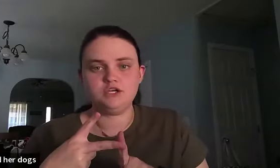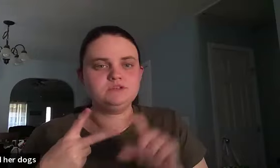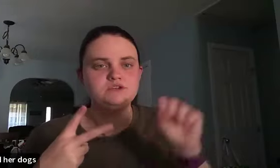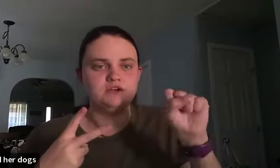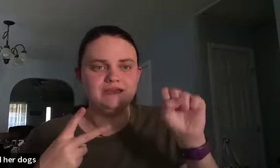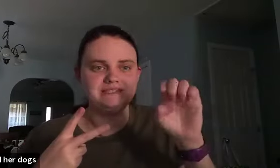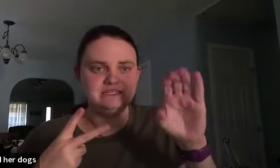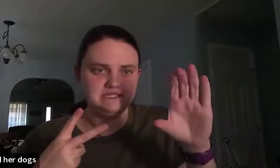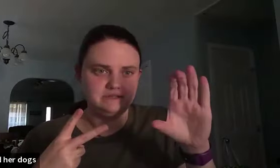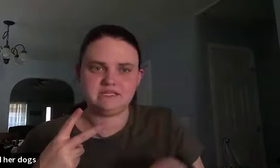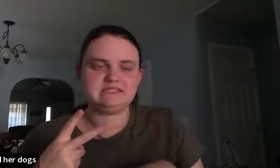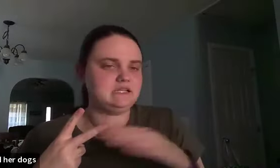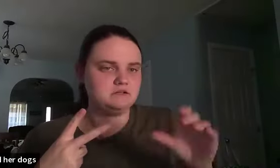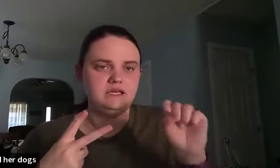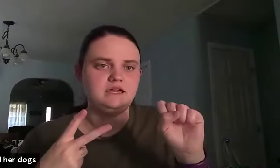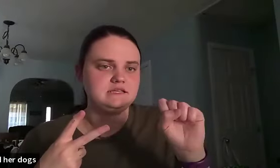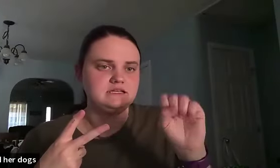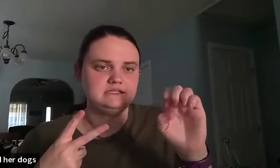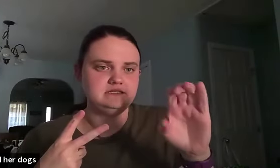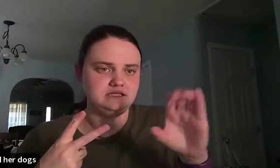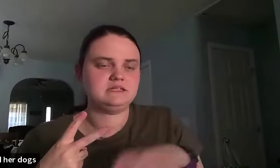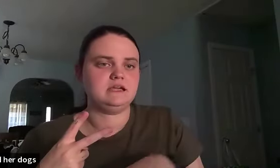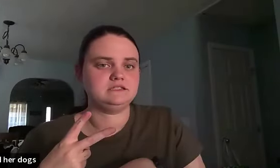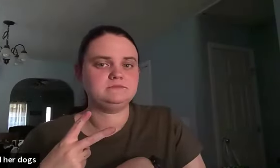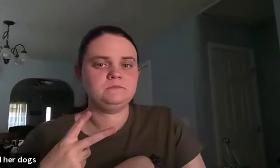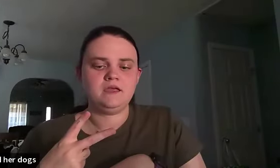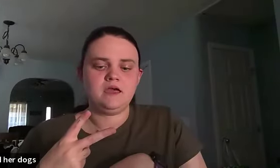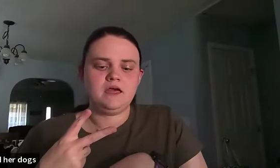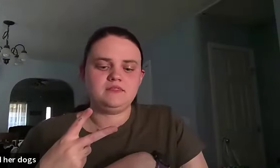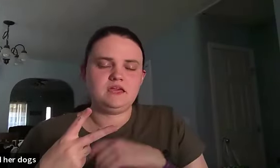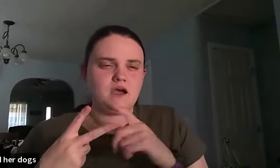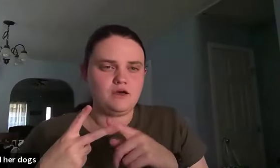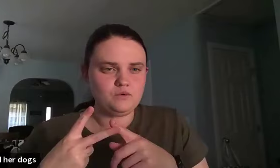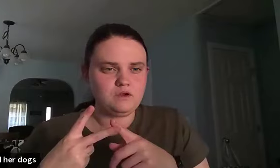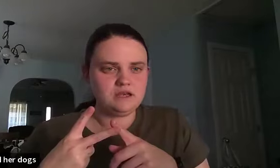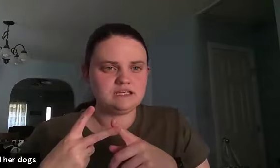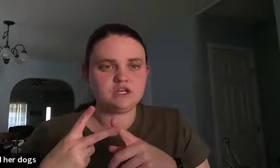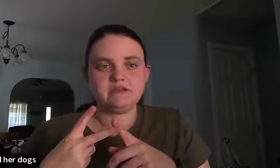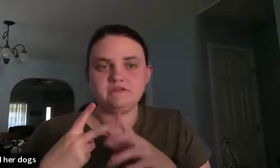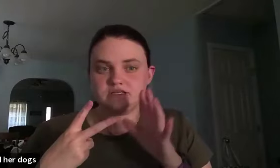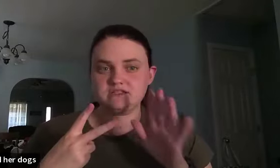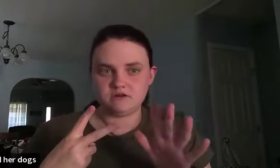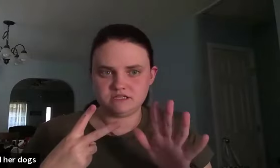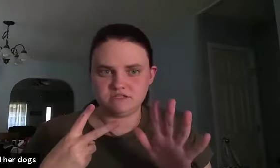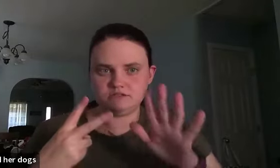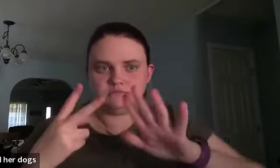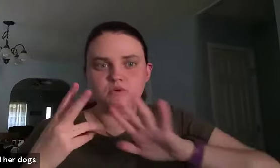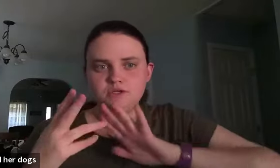all you would do is go SEC. That's literally it, is SEC, seconds. The other one is going to be a very subtle sign. So it's important